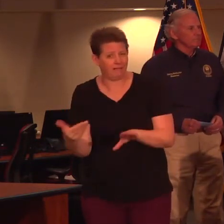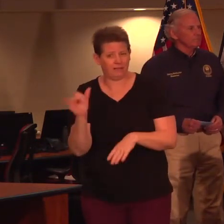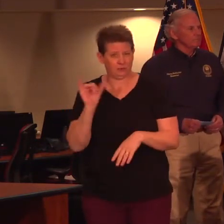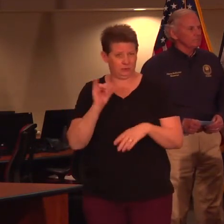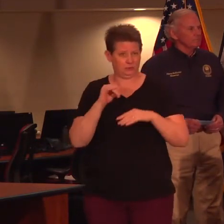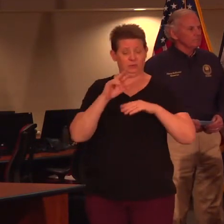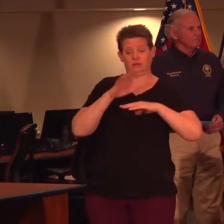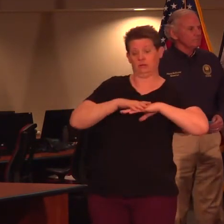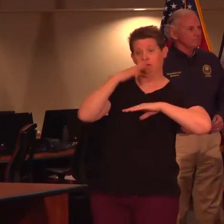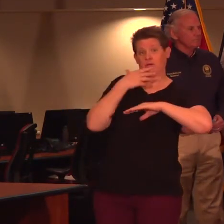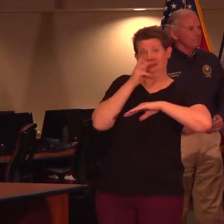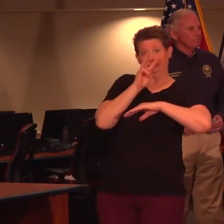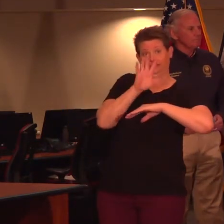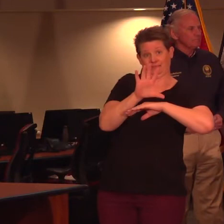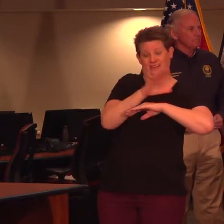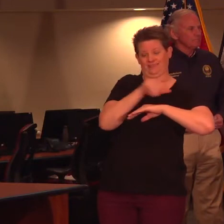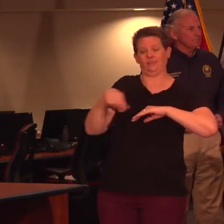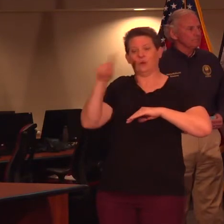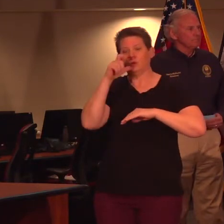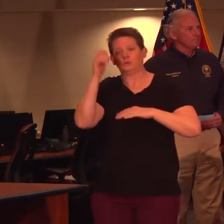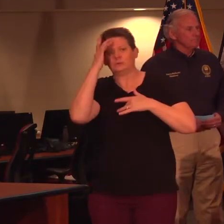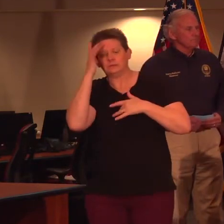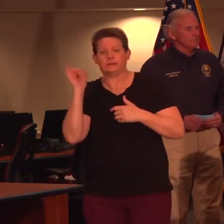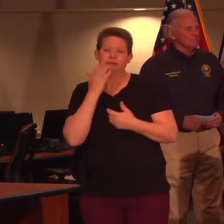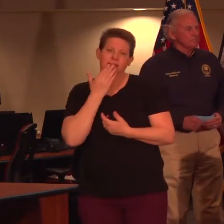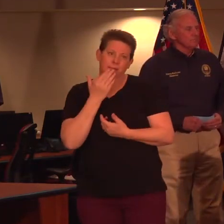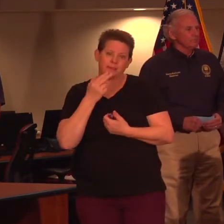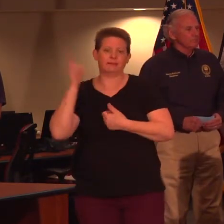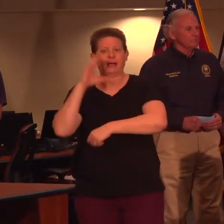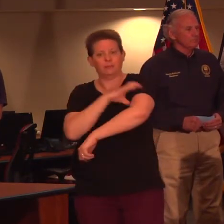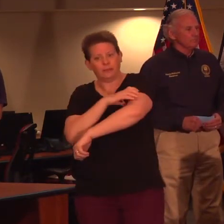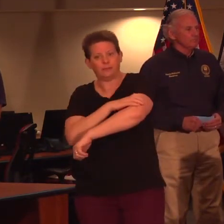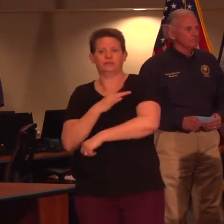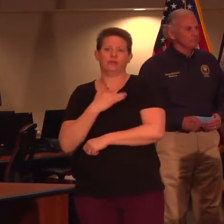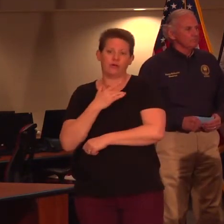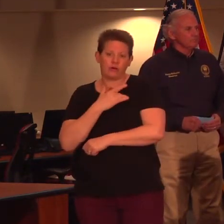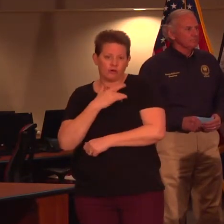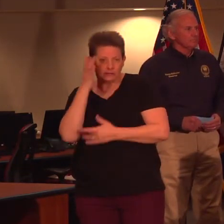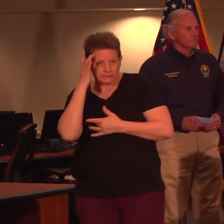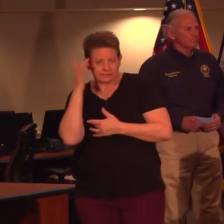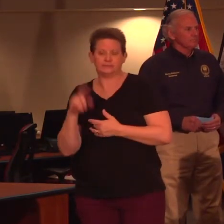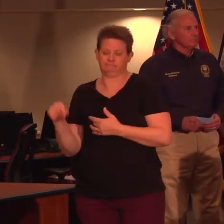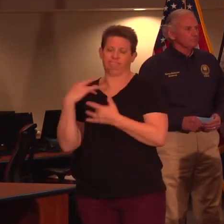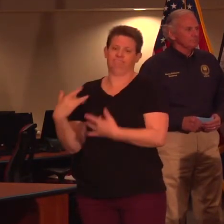older and those with conditions such as diabetes, high blood pressure, and heart disease are at the greatest